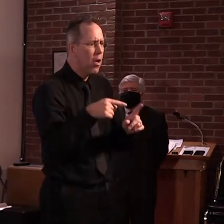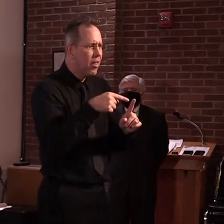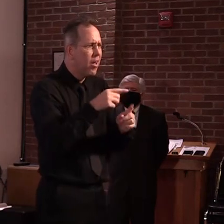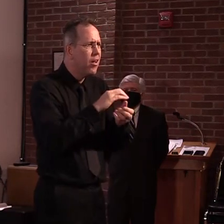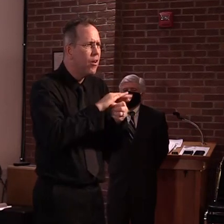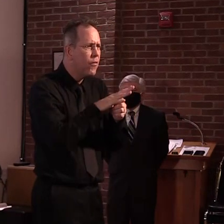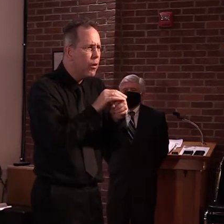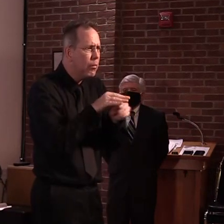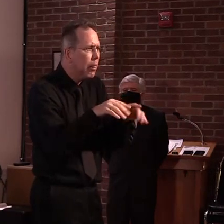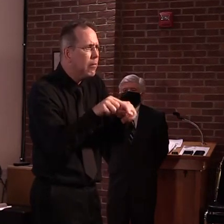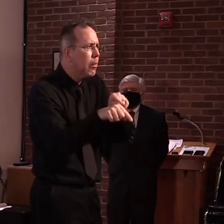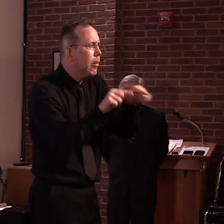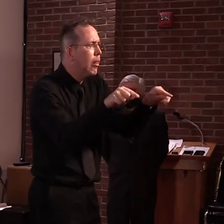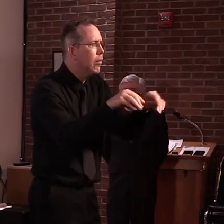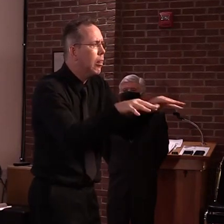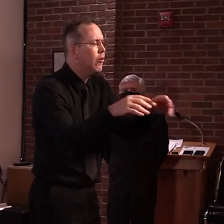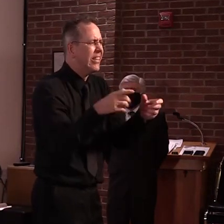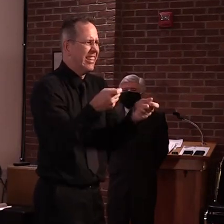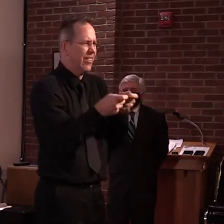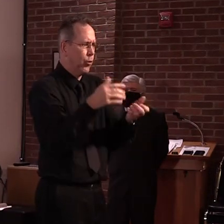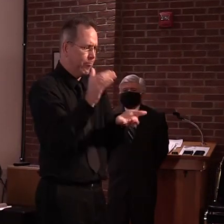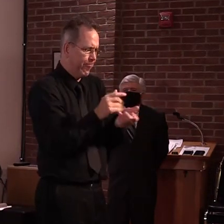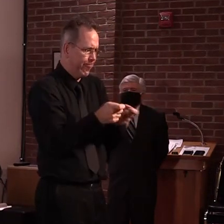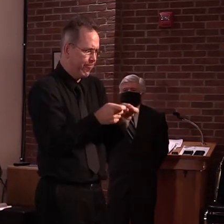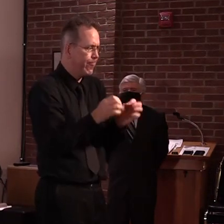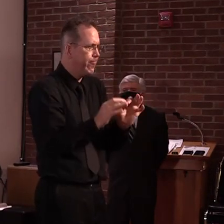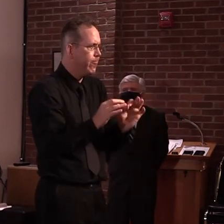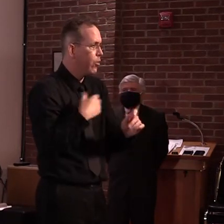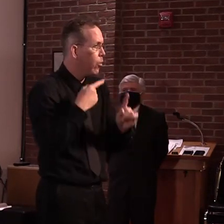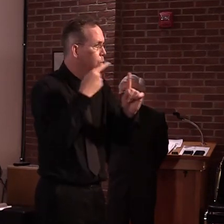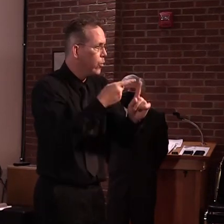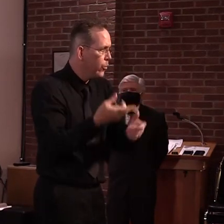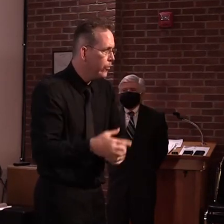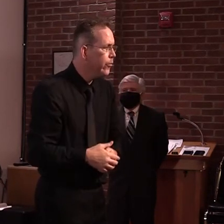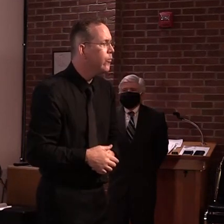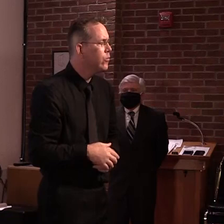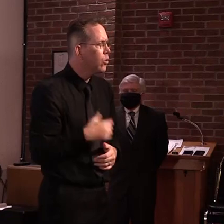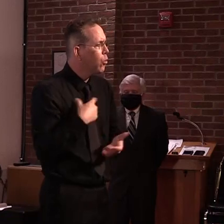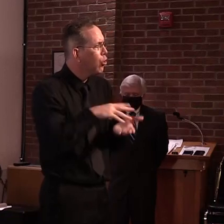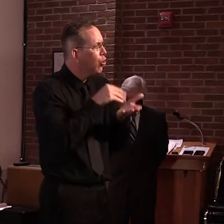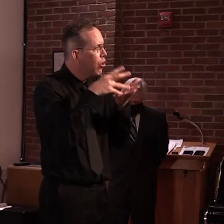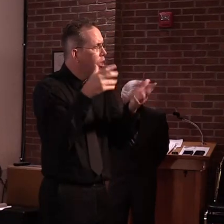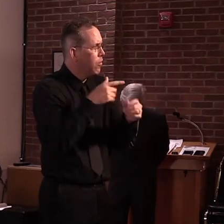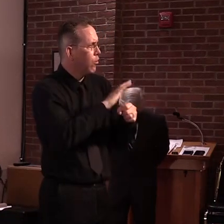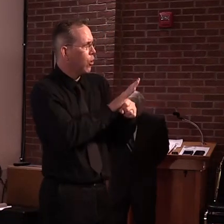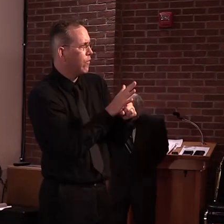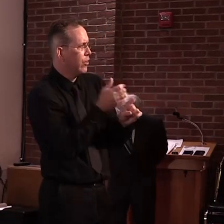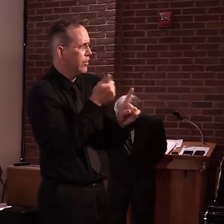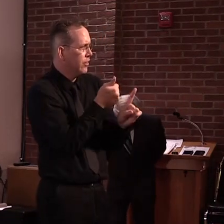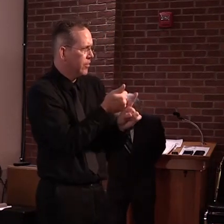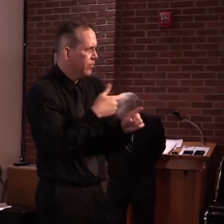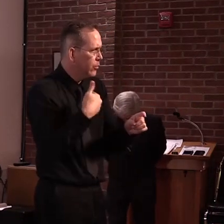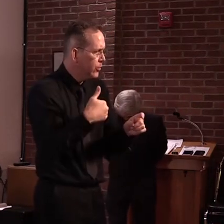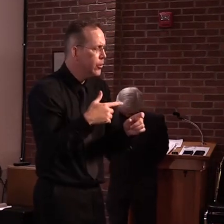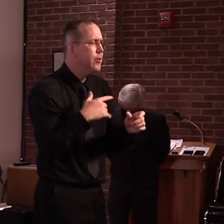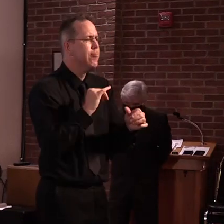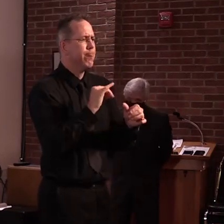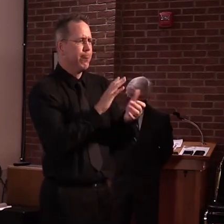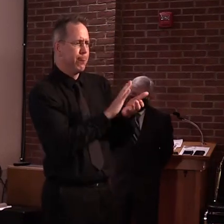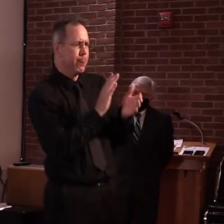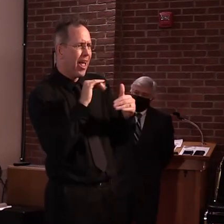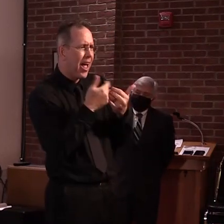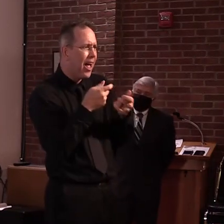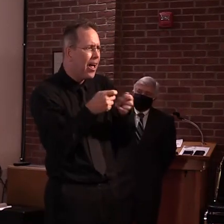that we'll be able to, again, somewhat mitigate this, control this within the state without having